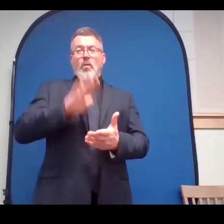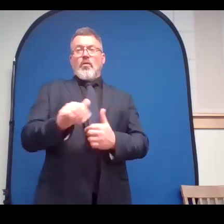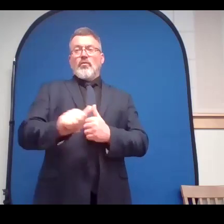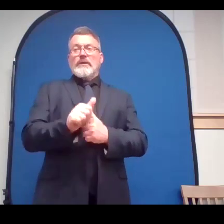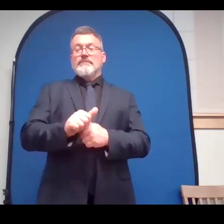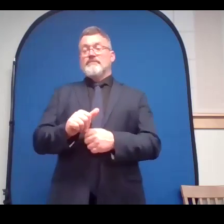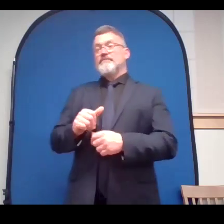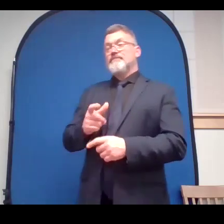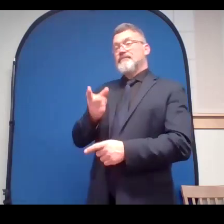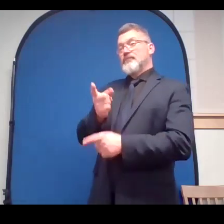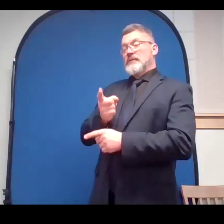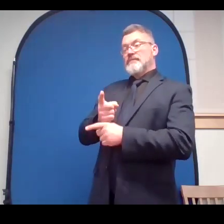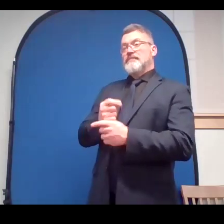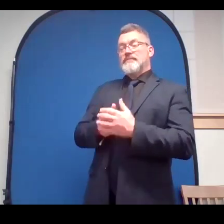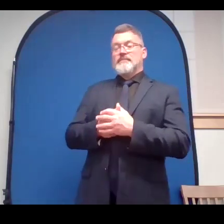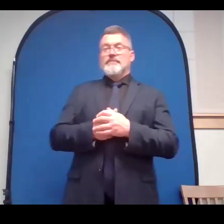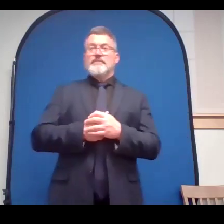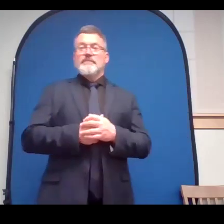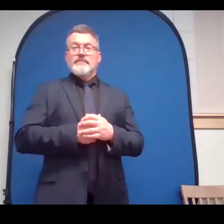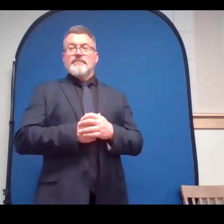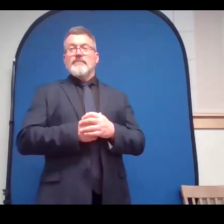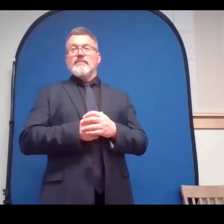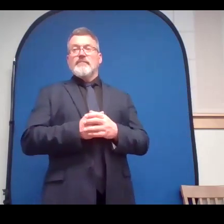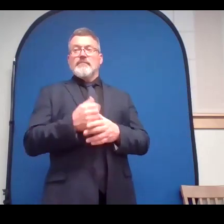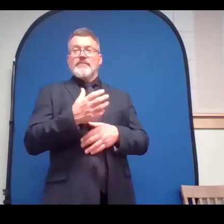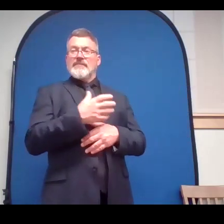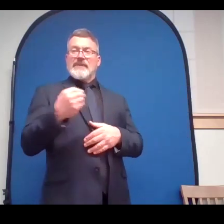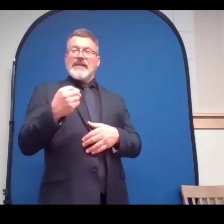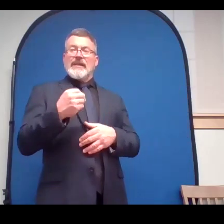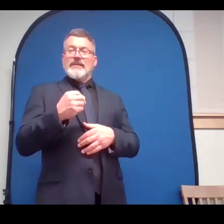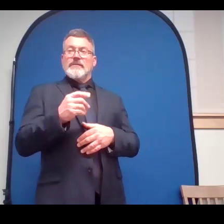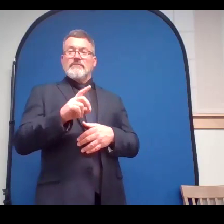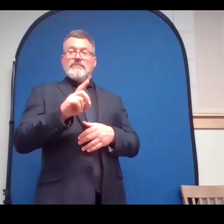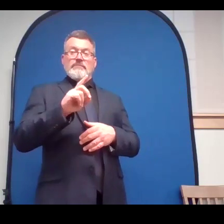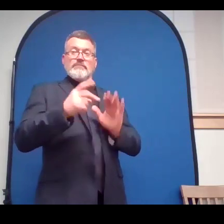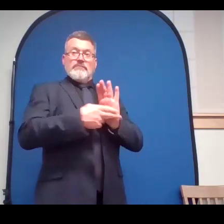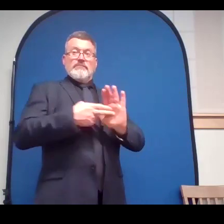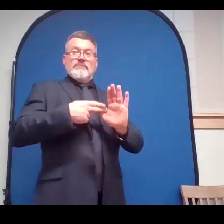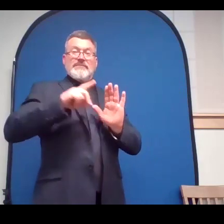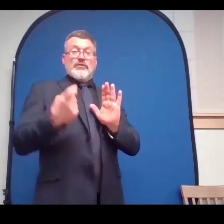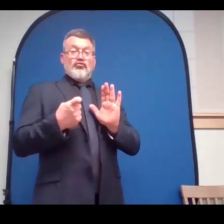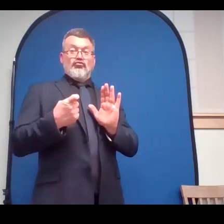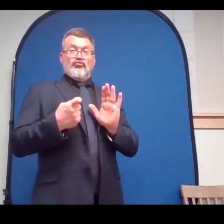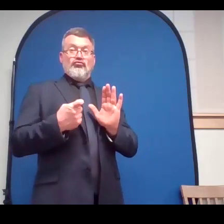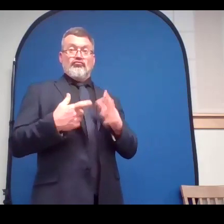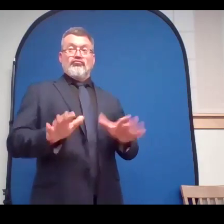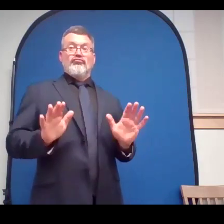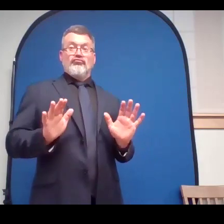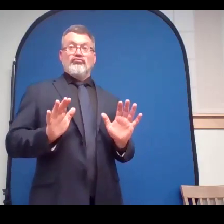And there was a diagnosis, right? Unspecific. Unspecified psychosis, yes,